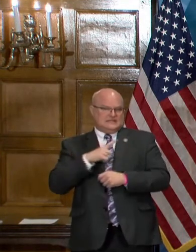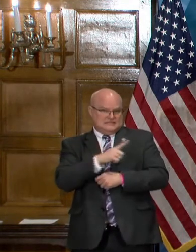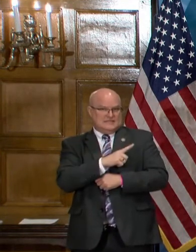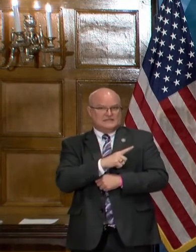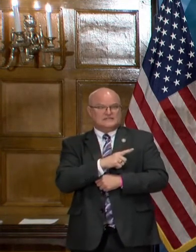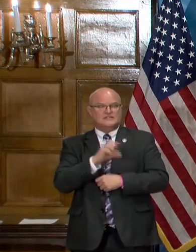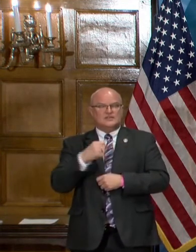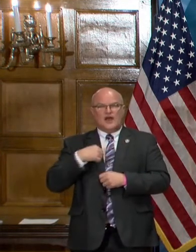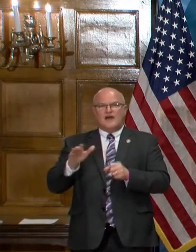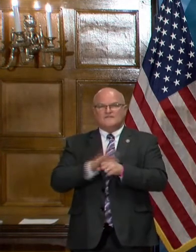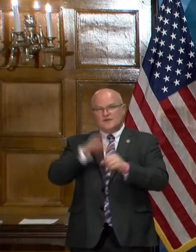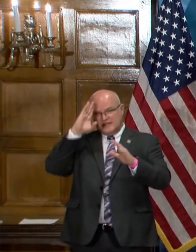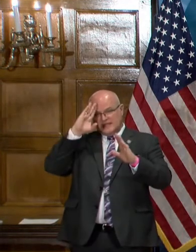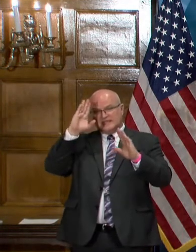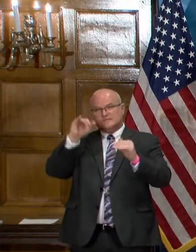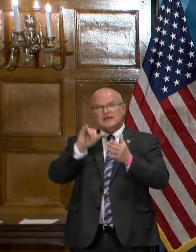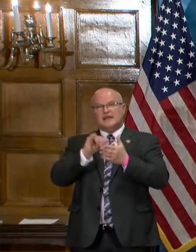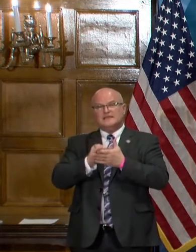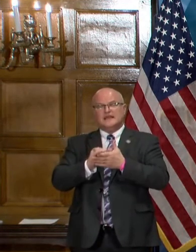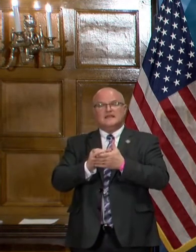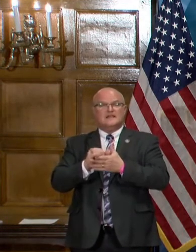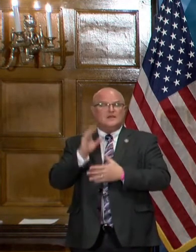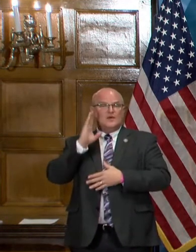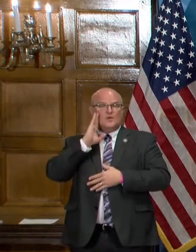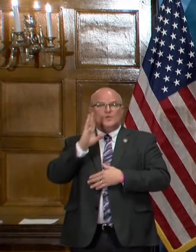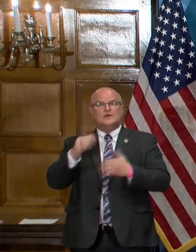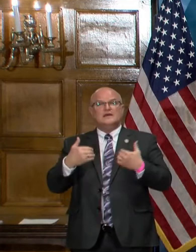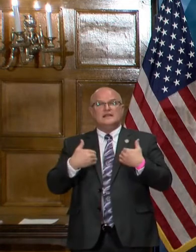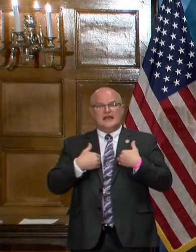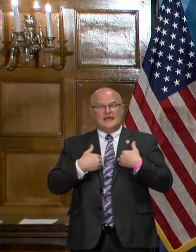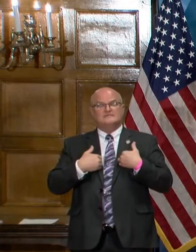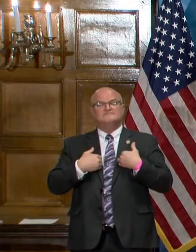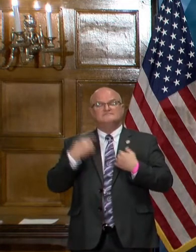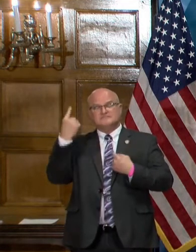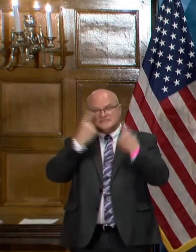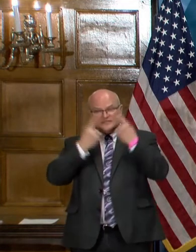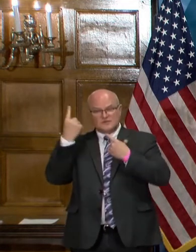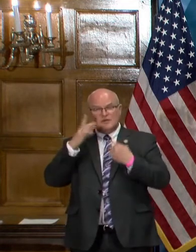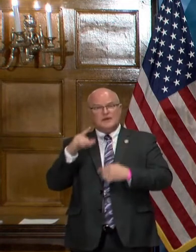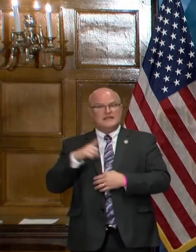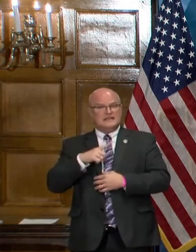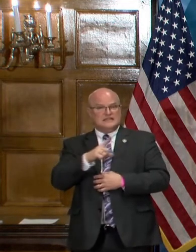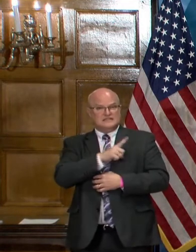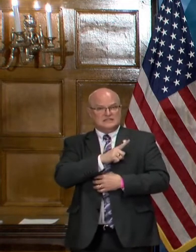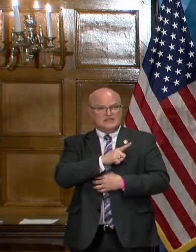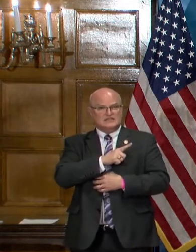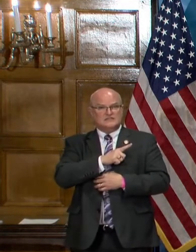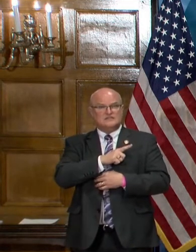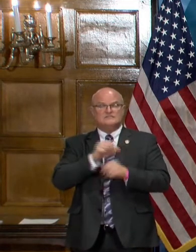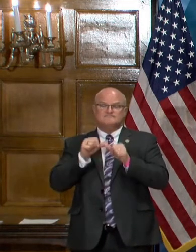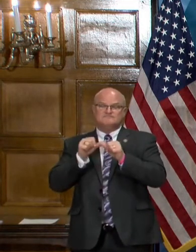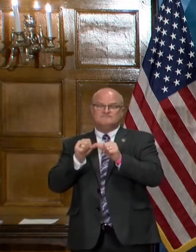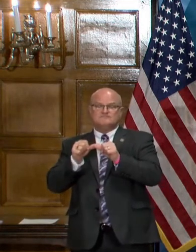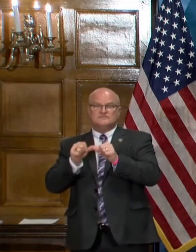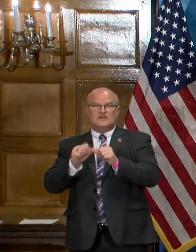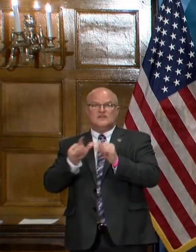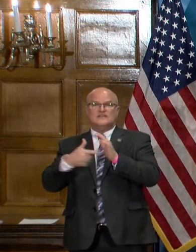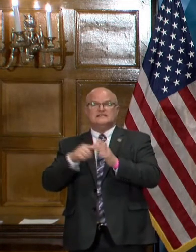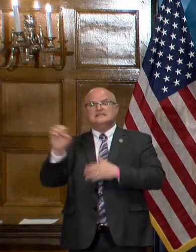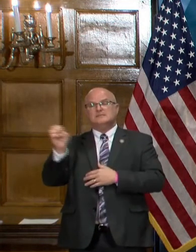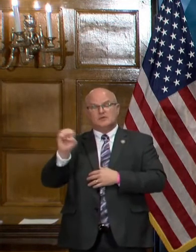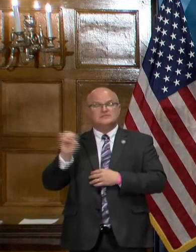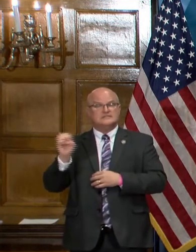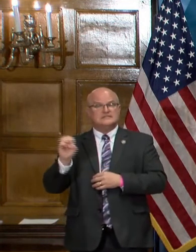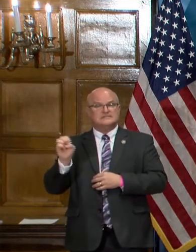So I fully expect that there will be a consideration by the legislature on the continuation of the